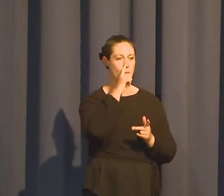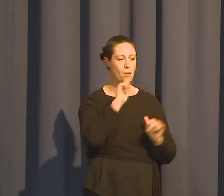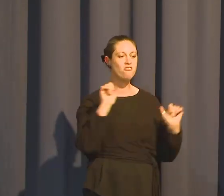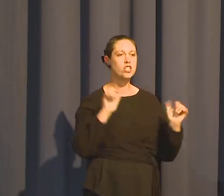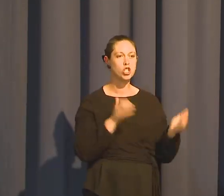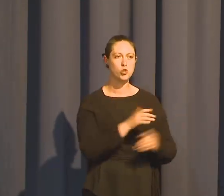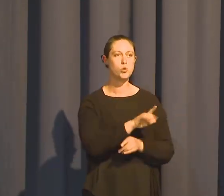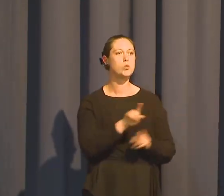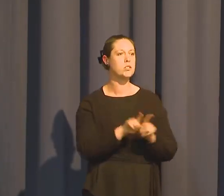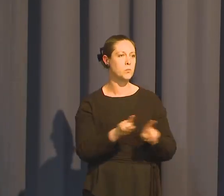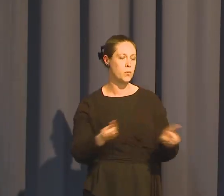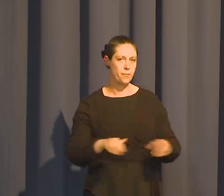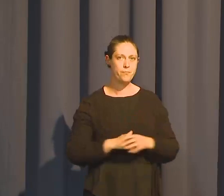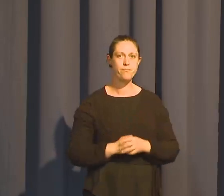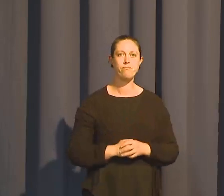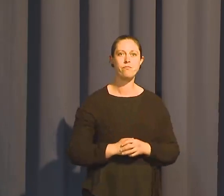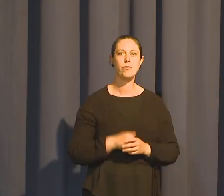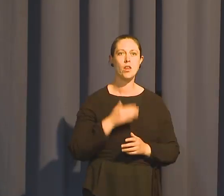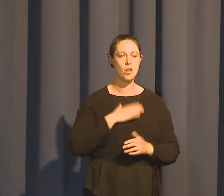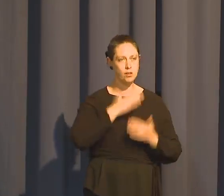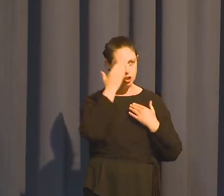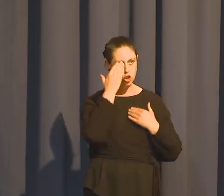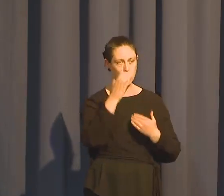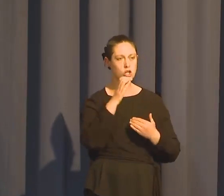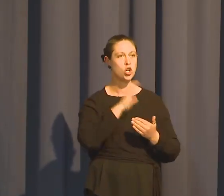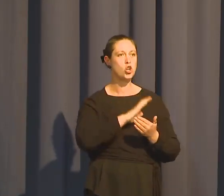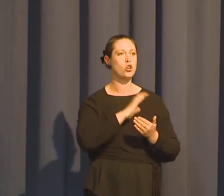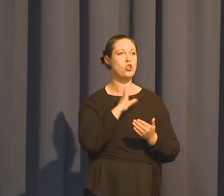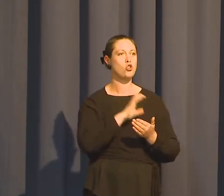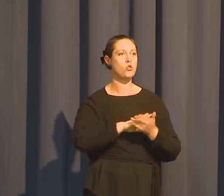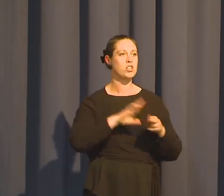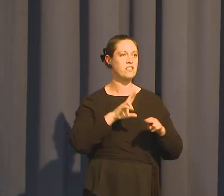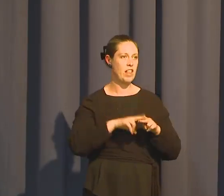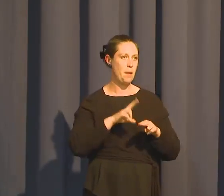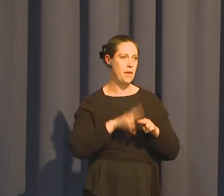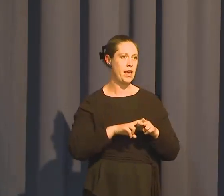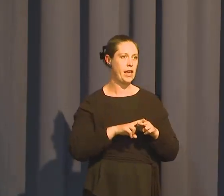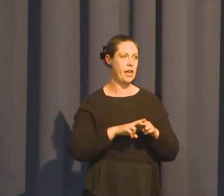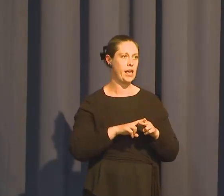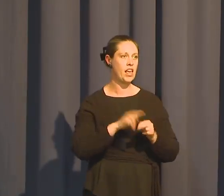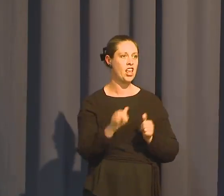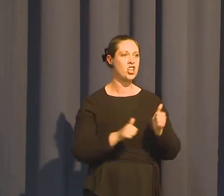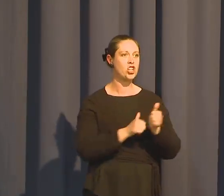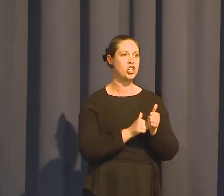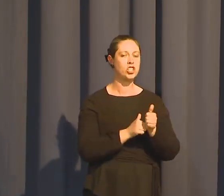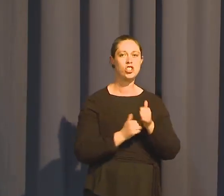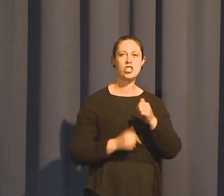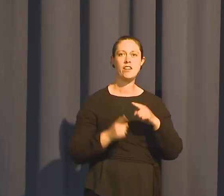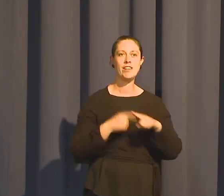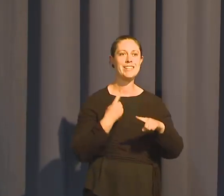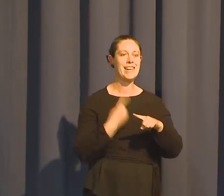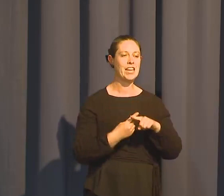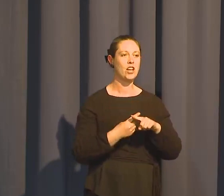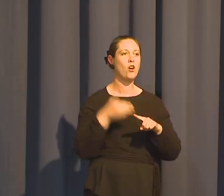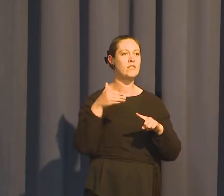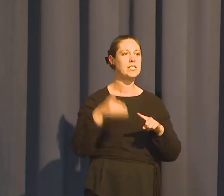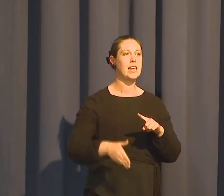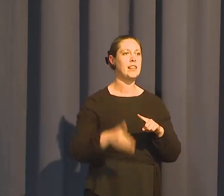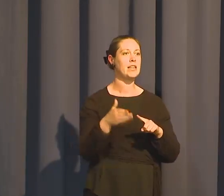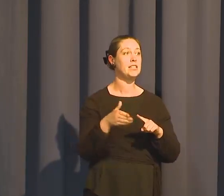introduced to you as well. Just like to acknowledge Chris Fleming, the Chief Executive of the Southern District Health Board, who's with us this evening as well.